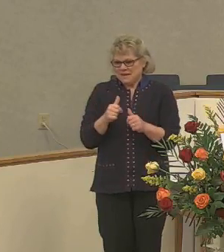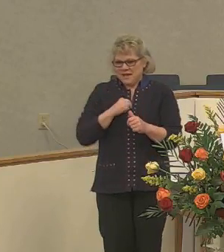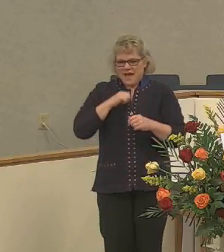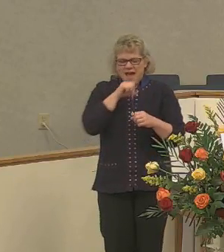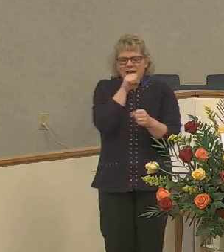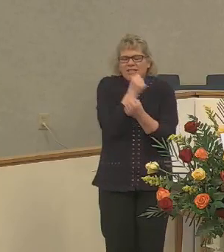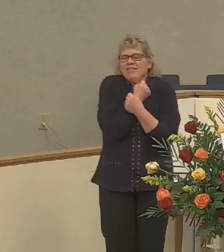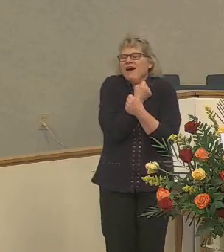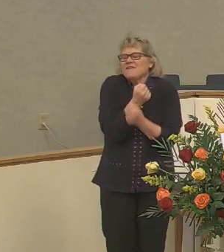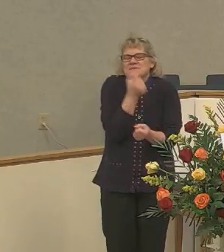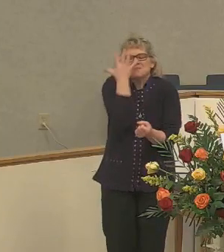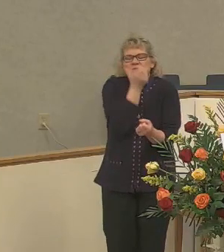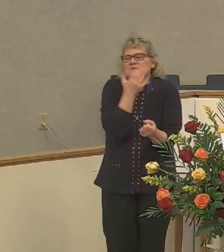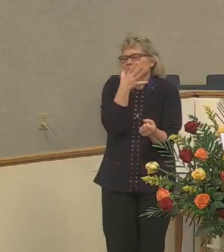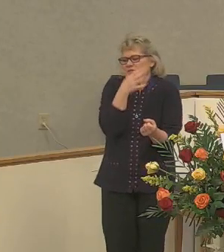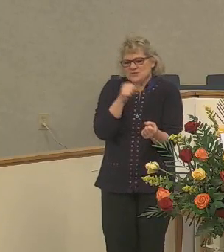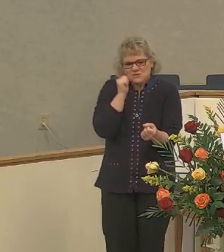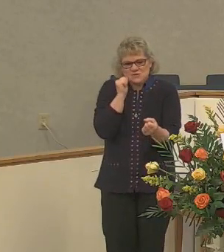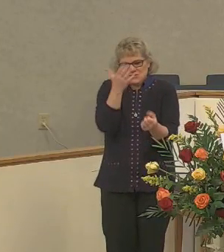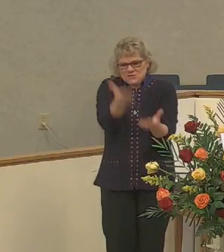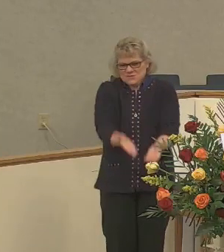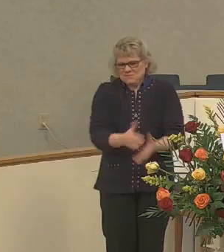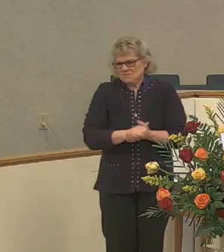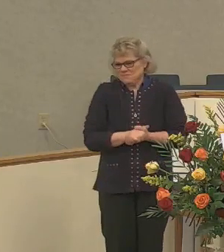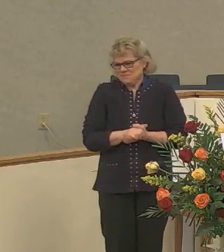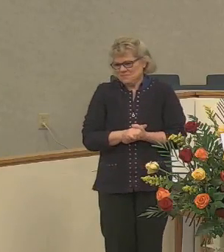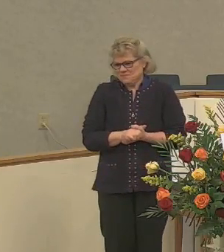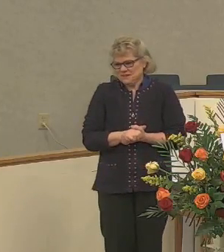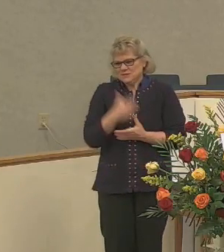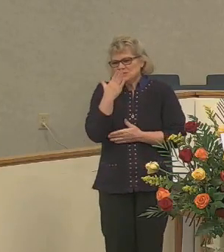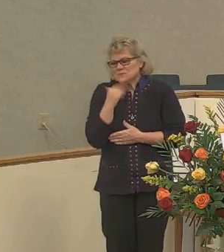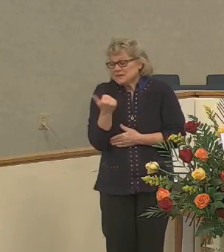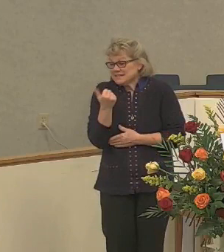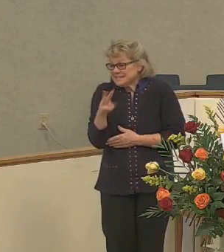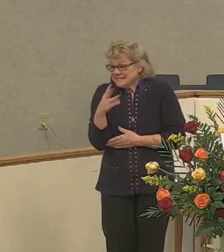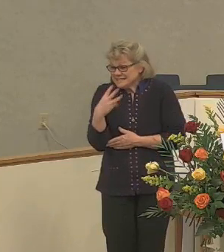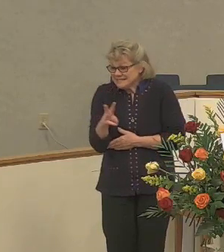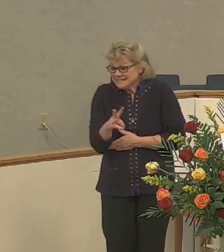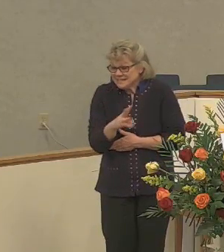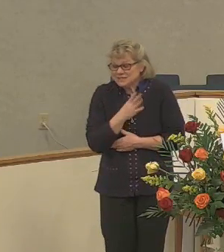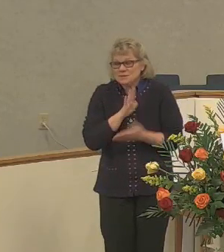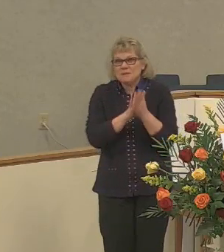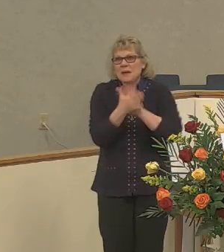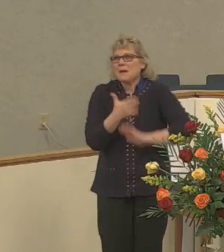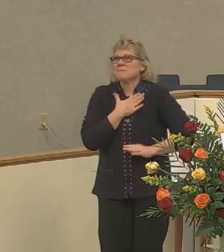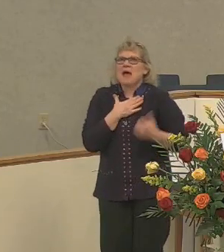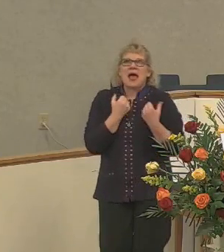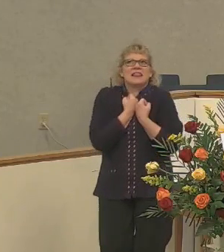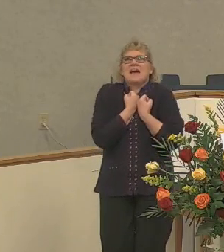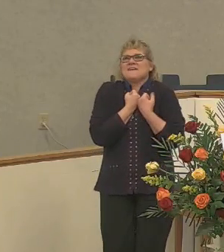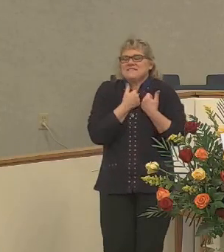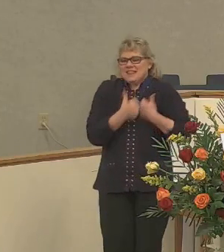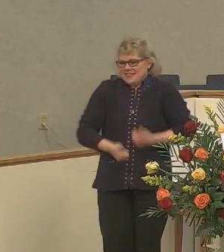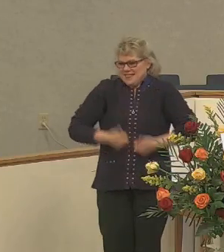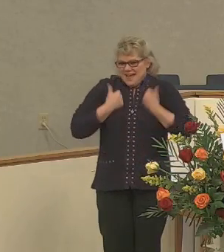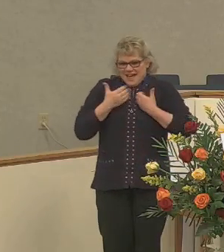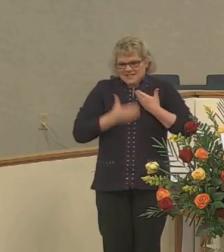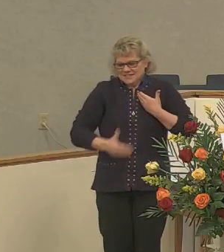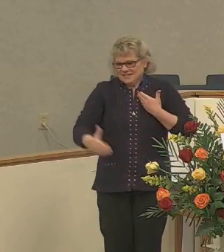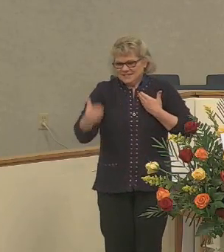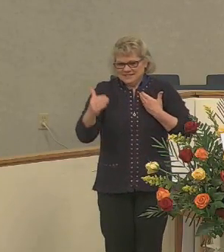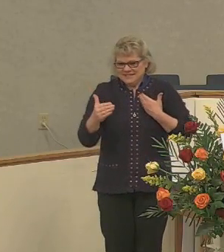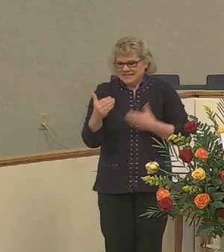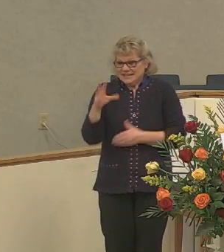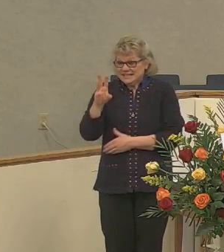with this wonderful beauty of a girl. At sweet 16, she became the love of my life and still is today,